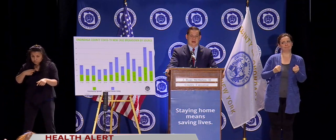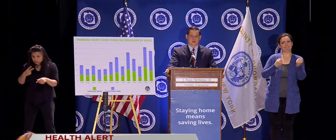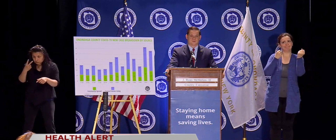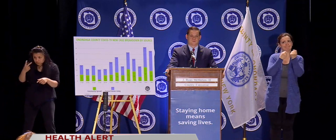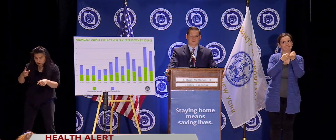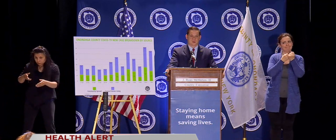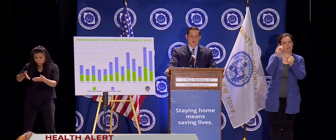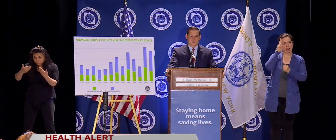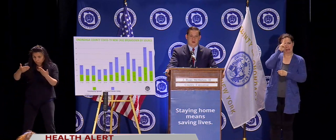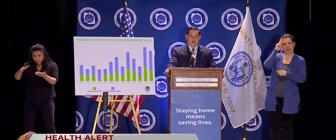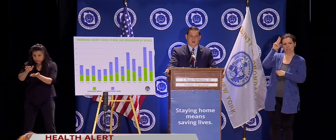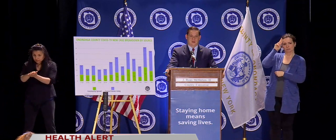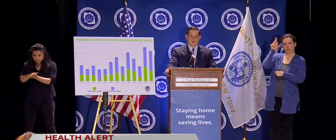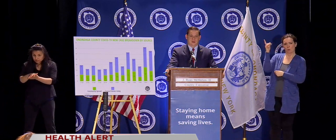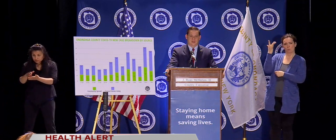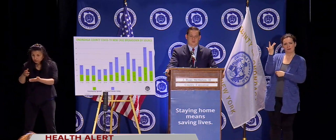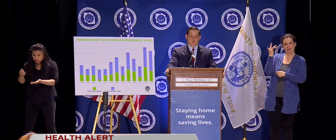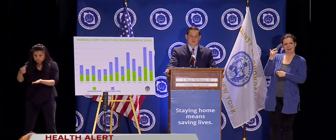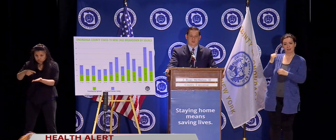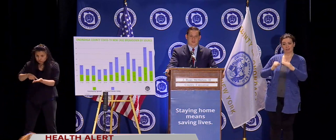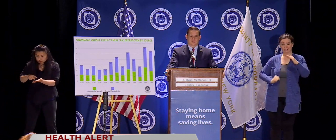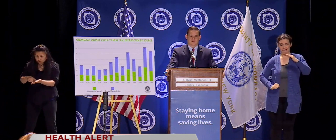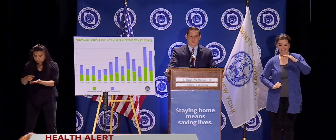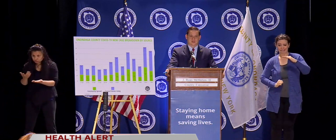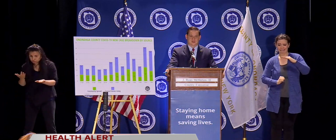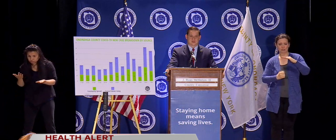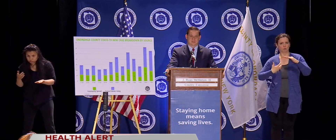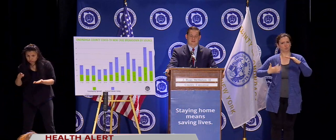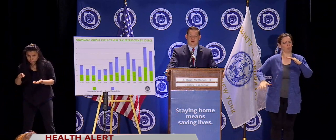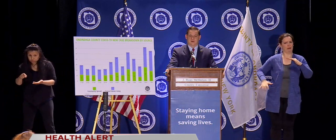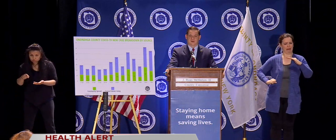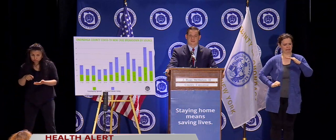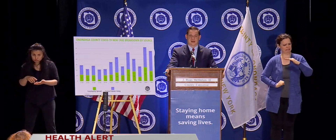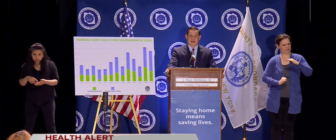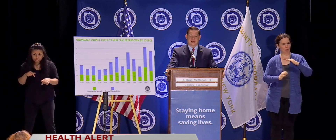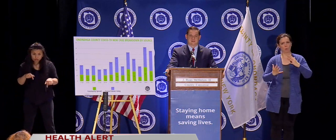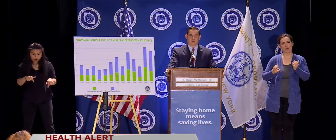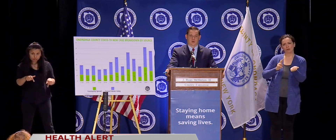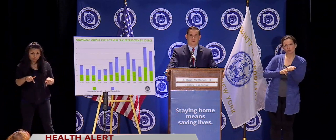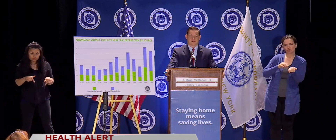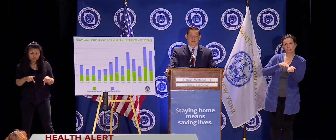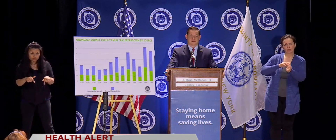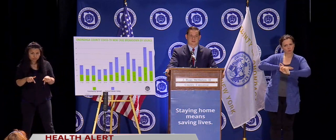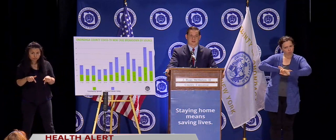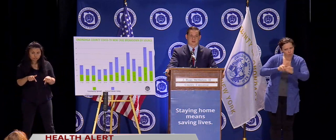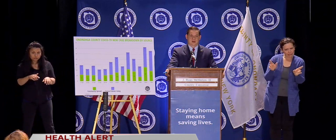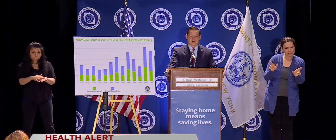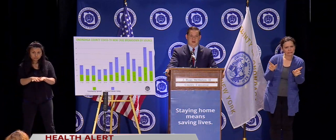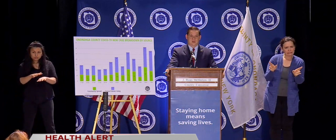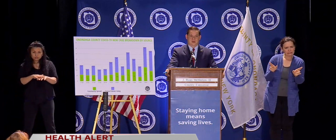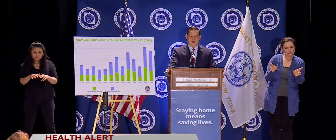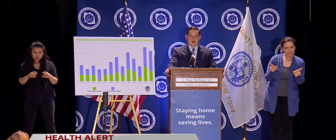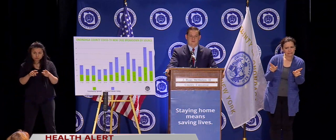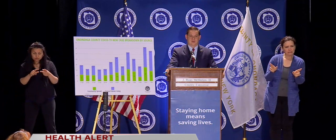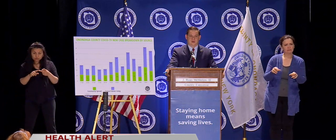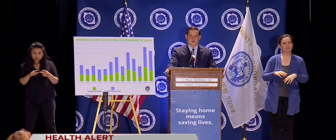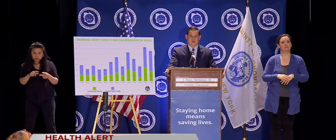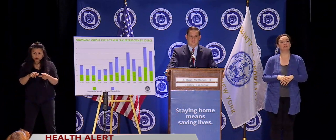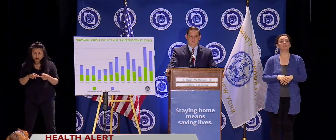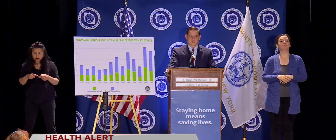unnecessary death. As we move into these other phases, mental health is as important as this. We